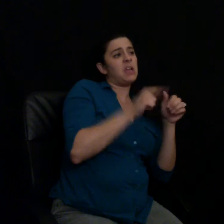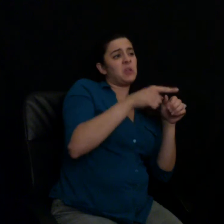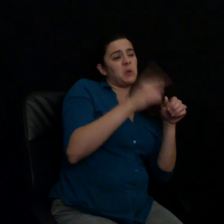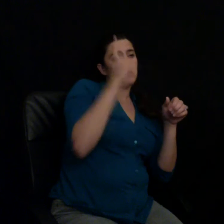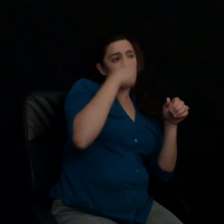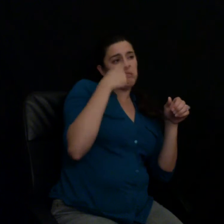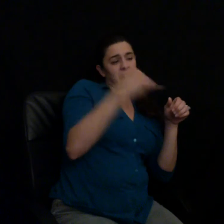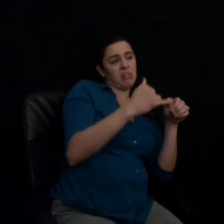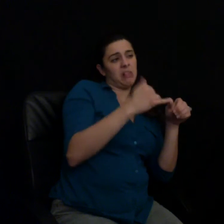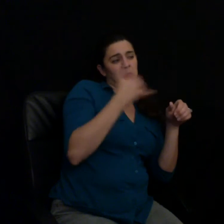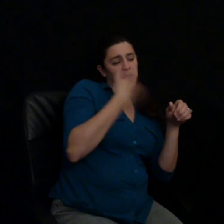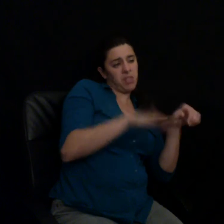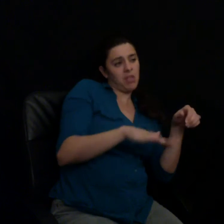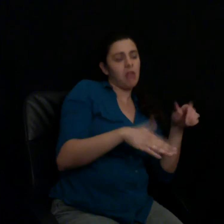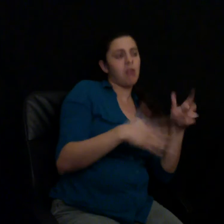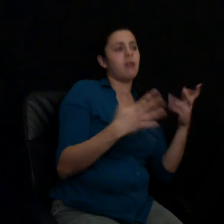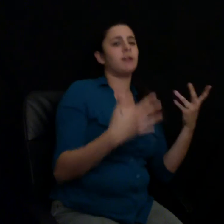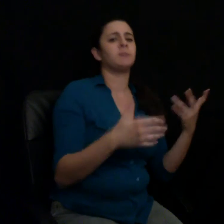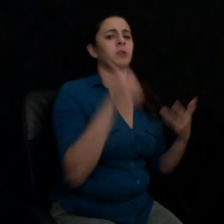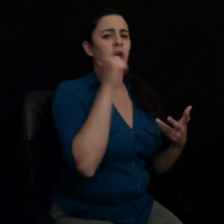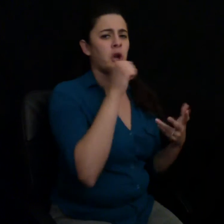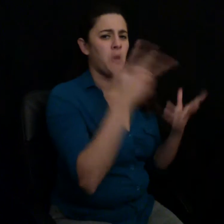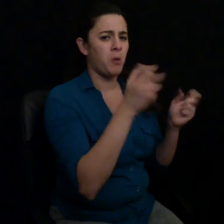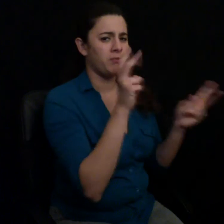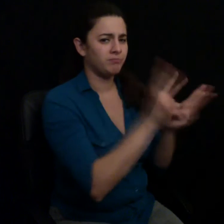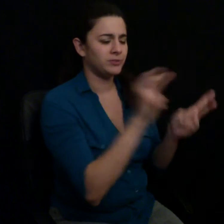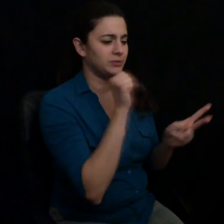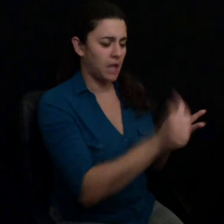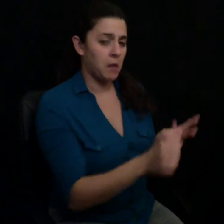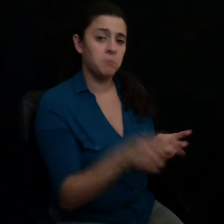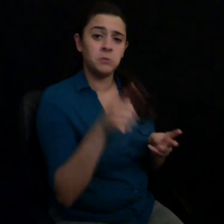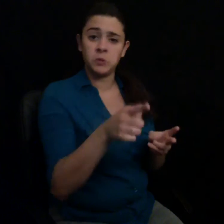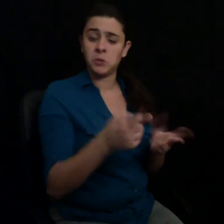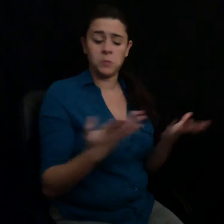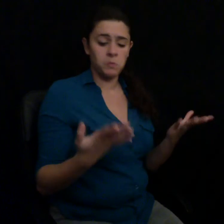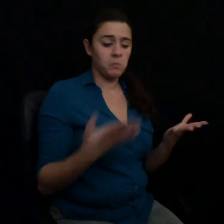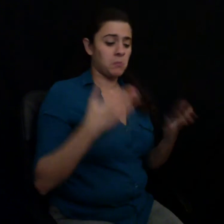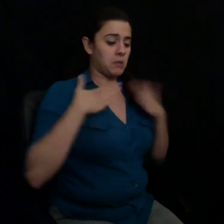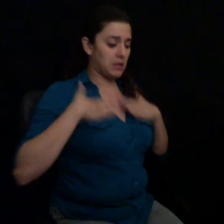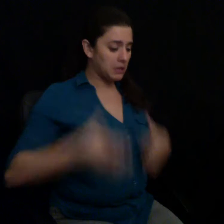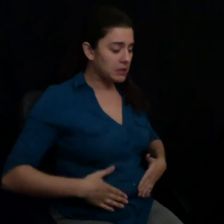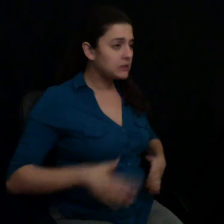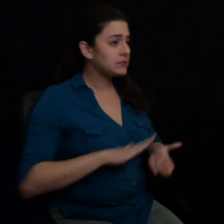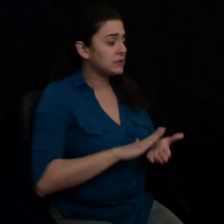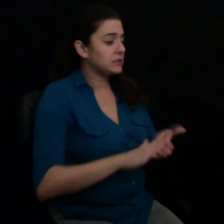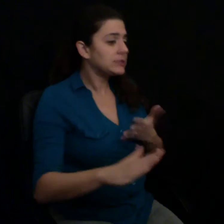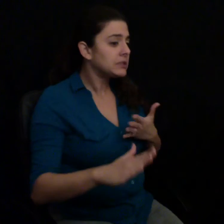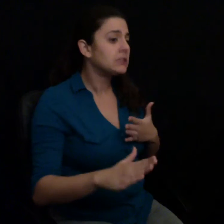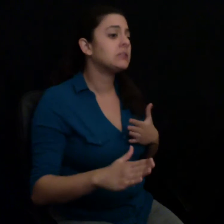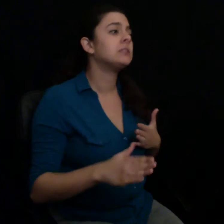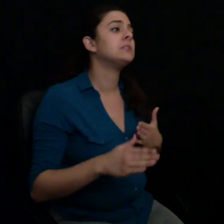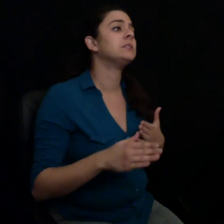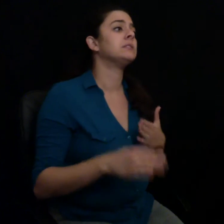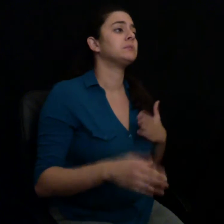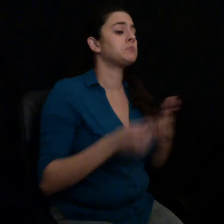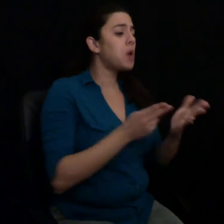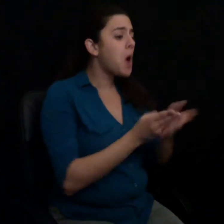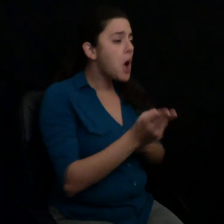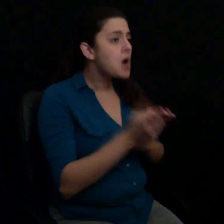there and you've got honest clothes on, you seem like an honest person, and you've got a lot of crazy stories about on the road, girls are extremely